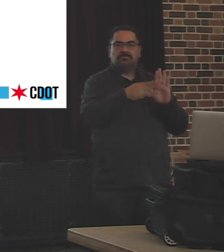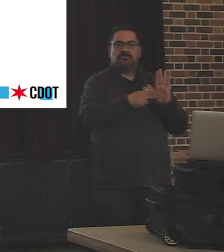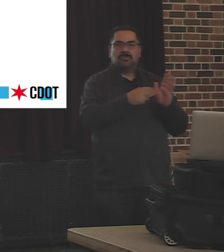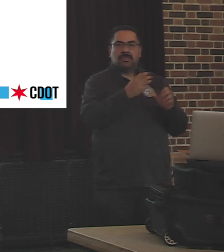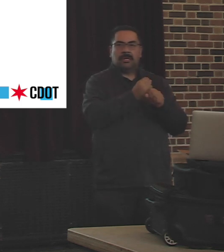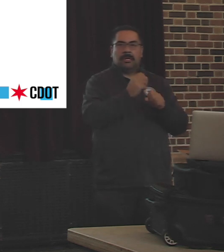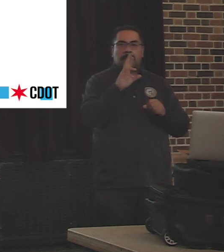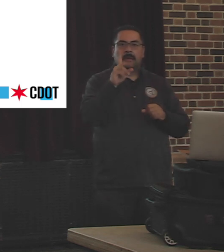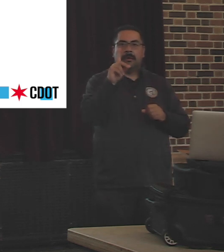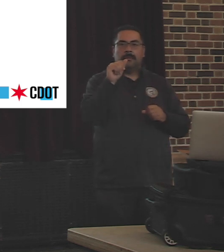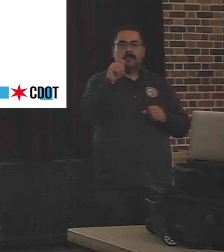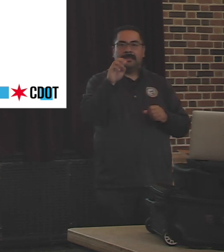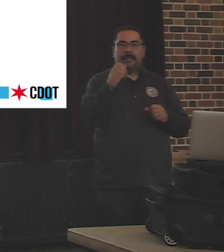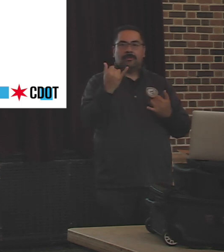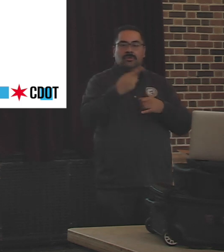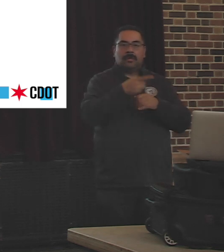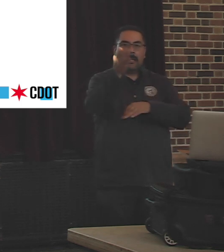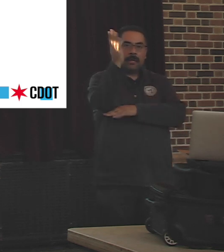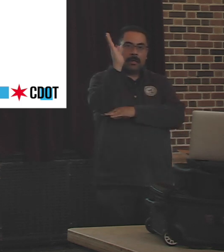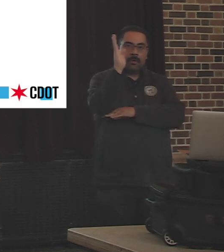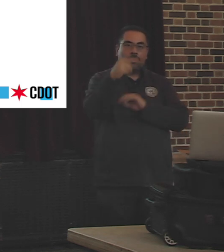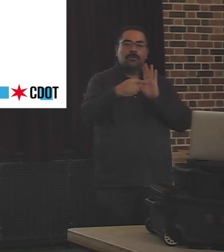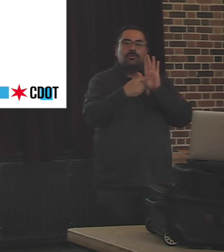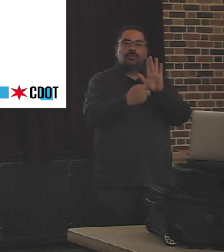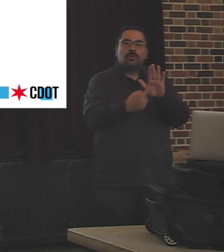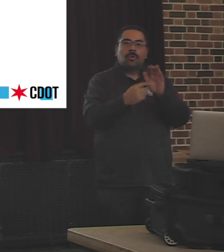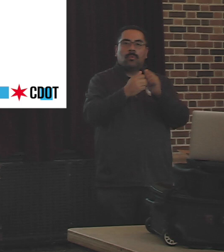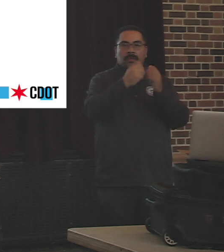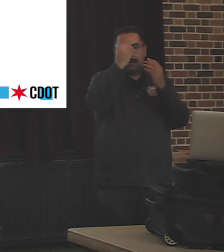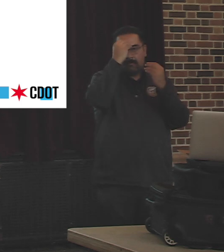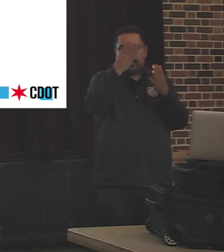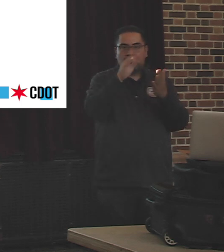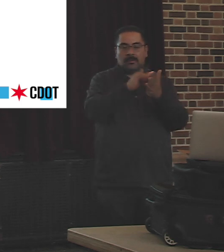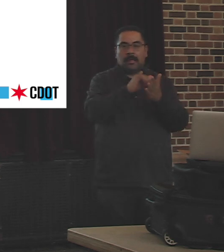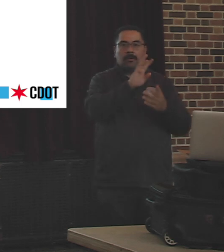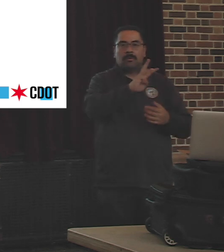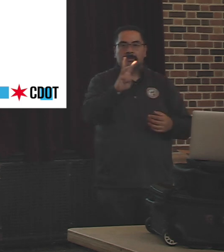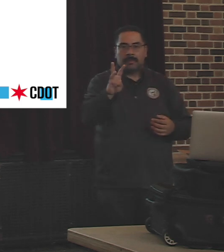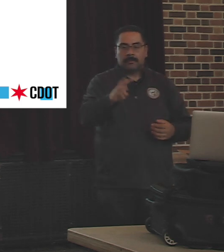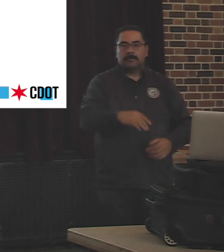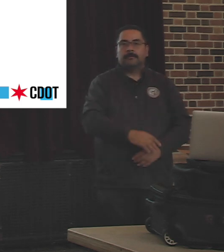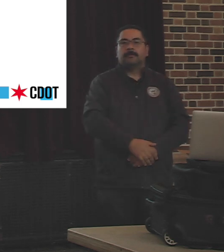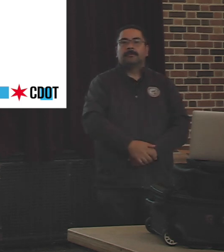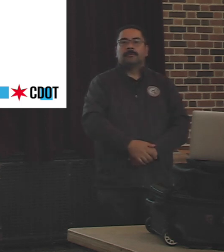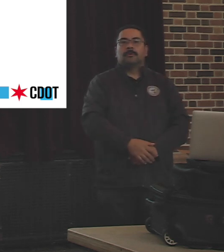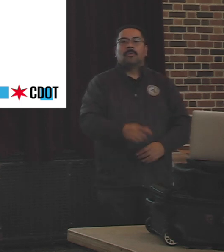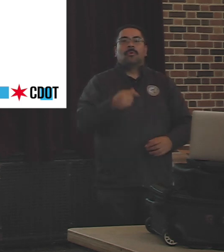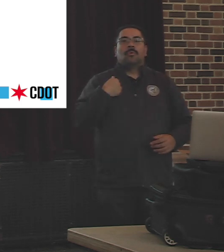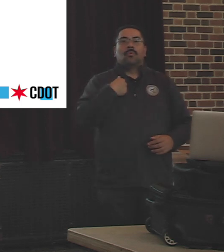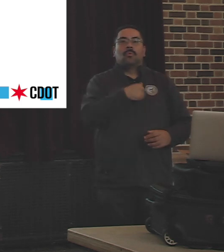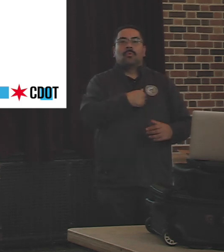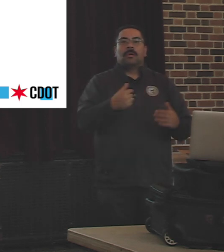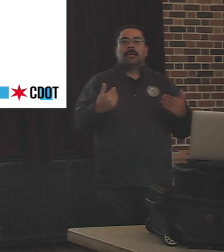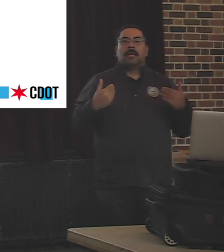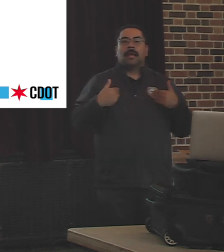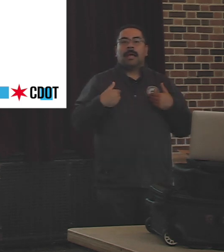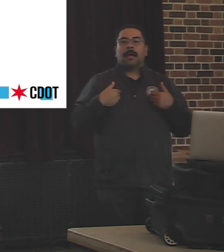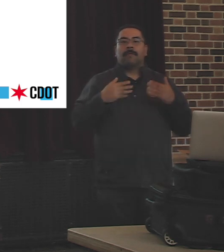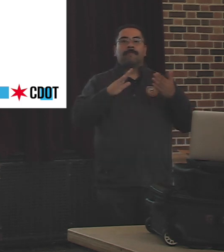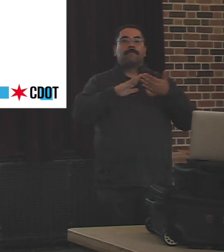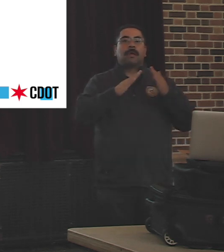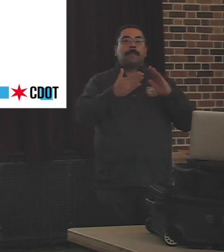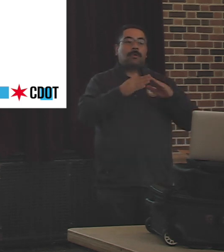updates. At the end of the presentation, we'll have a slide with the information for that website. We have a